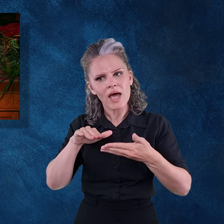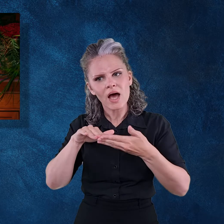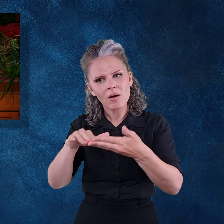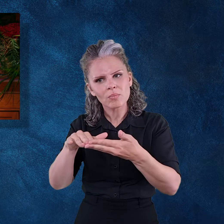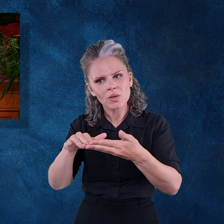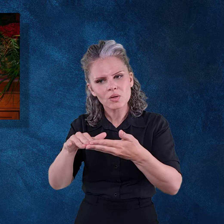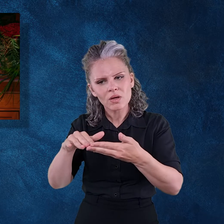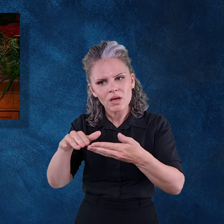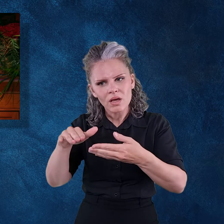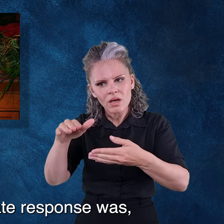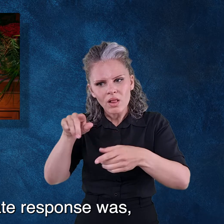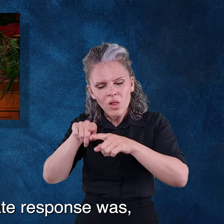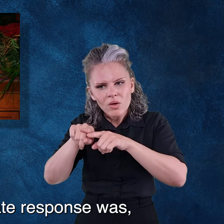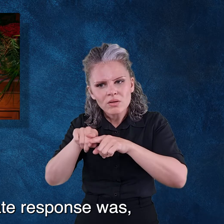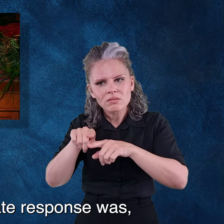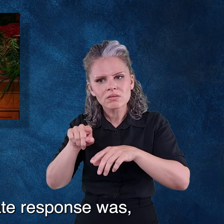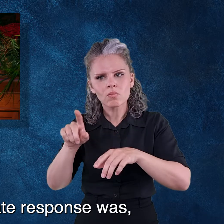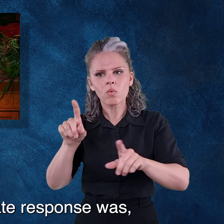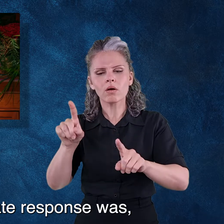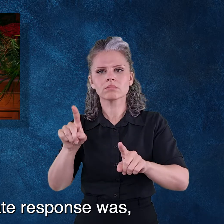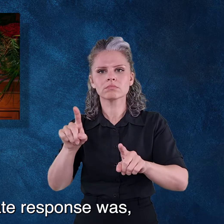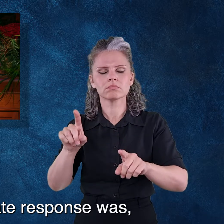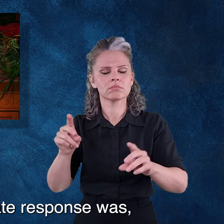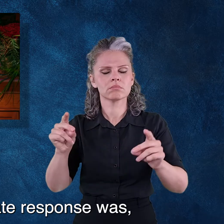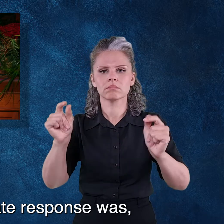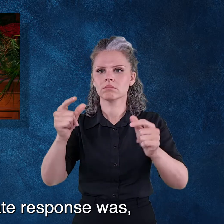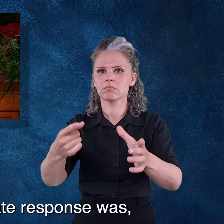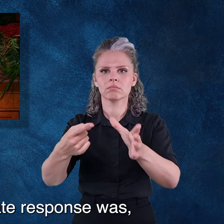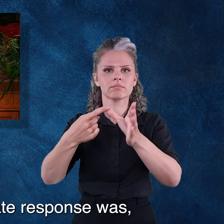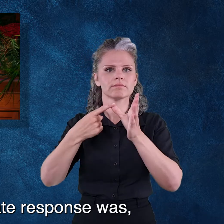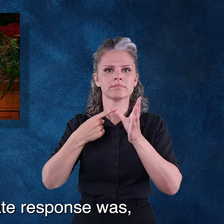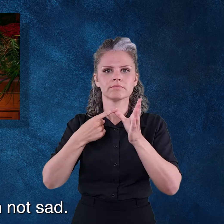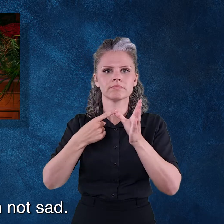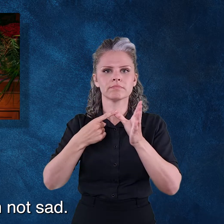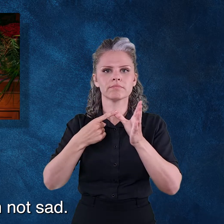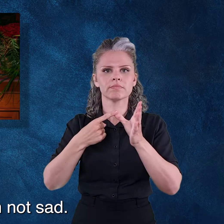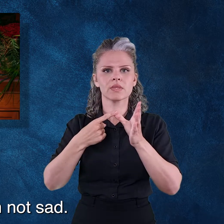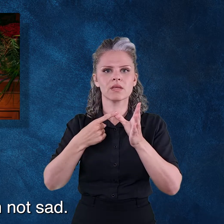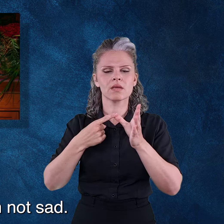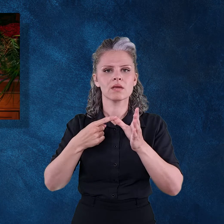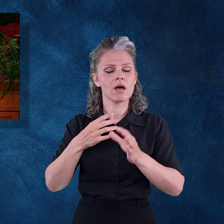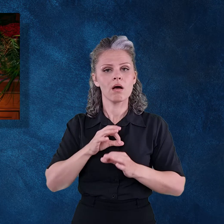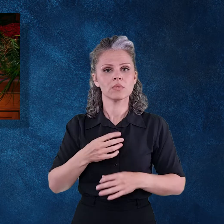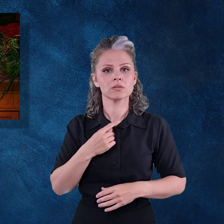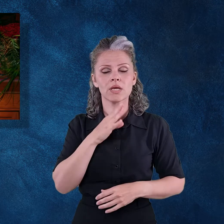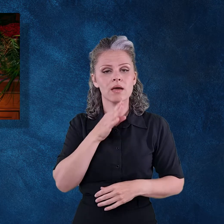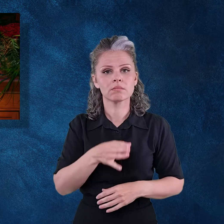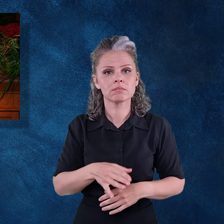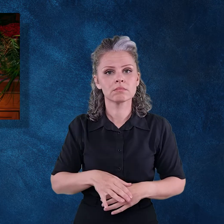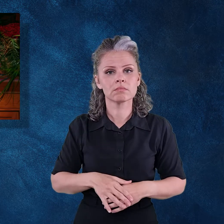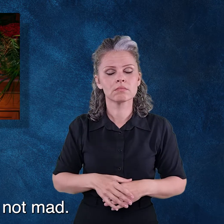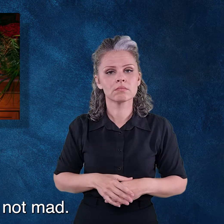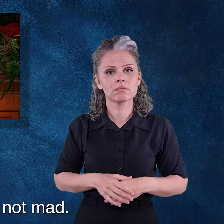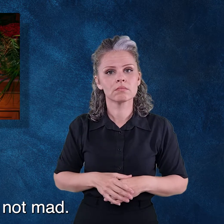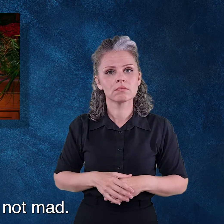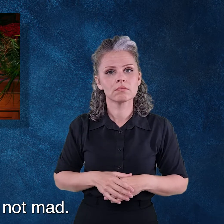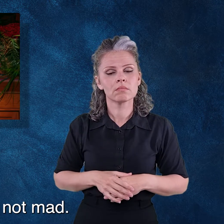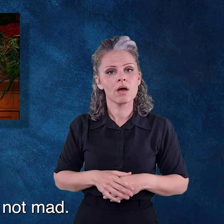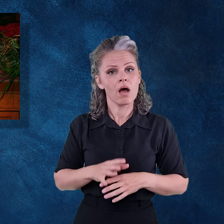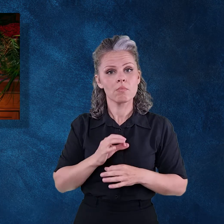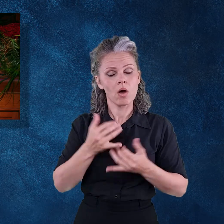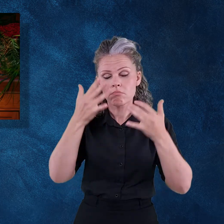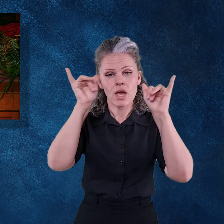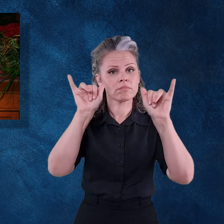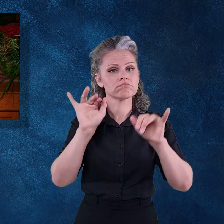learn? The immediate response was, I am not sad, I am not